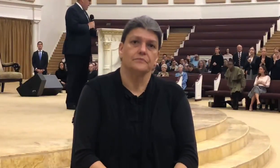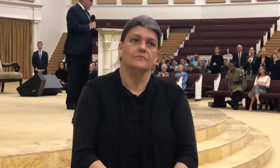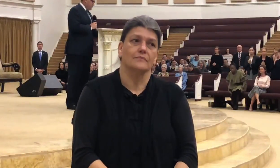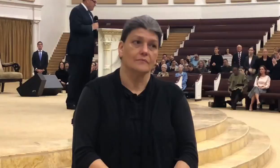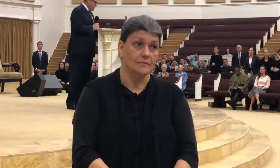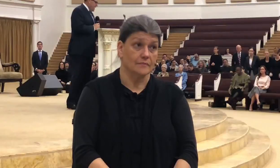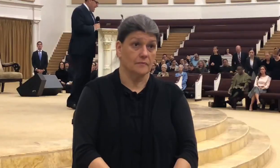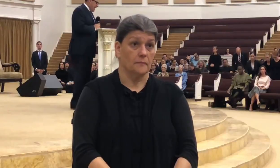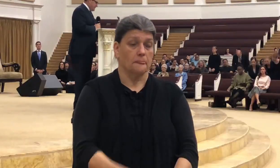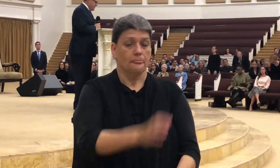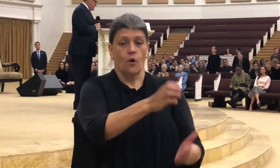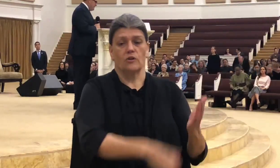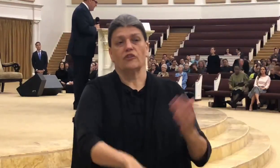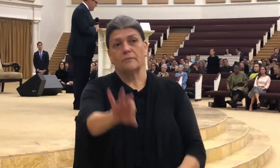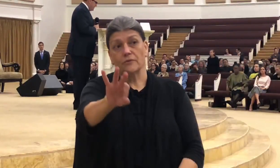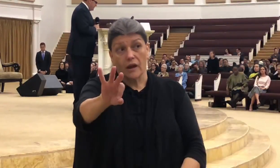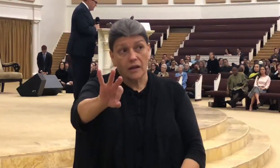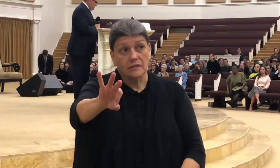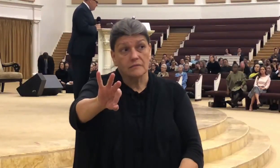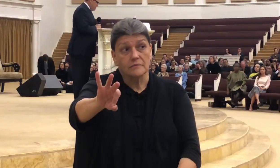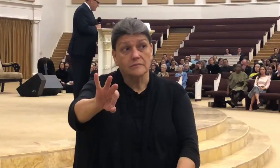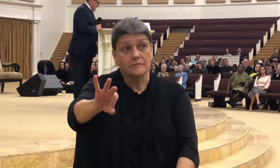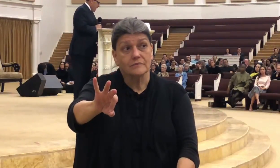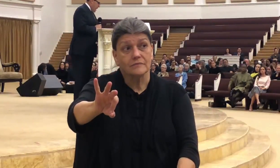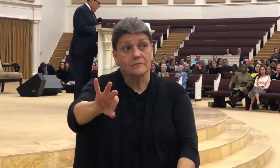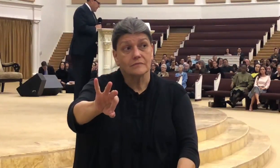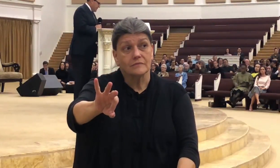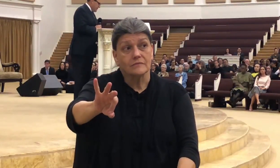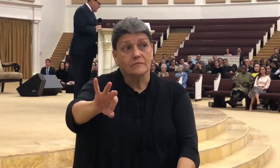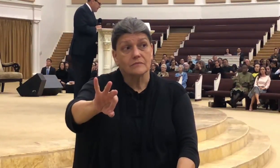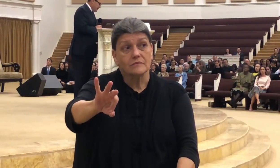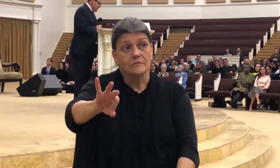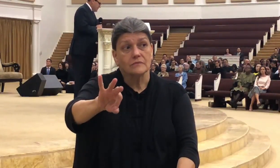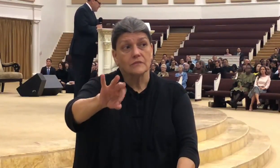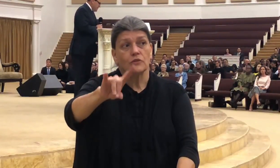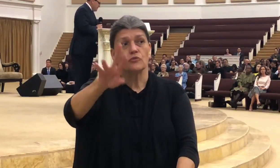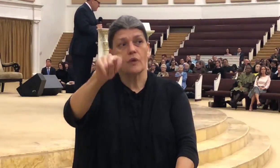scattered. Deuteronomy chapter 9. Thy God,